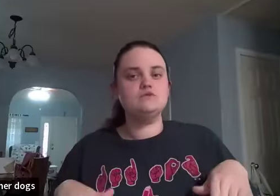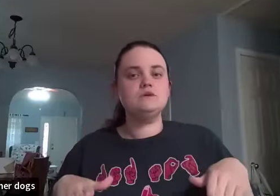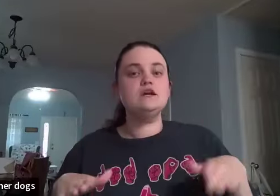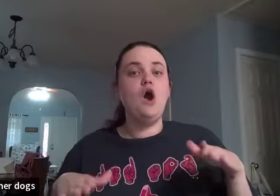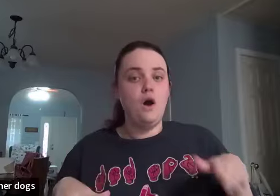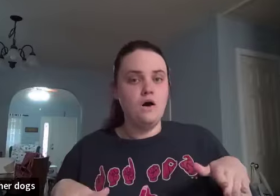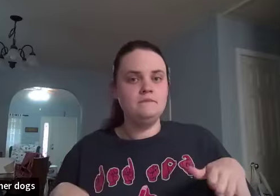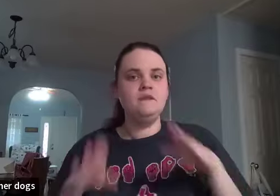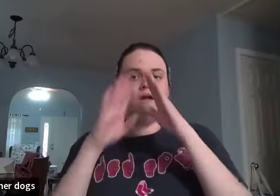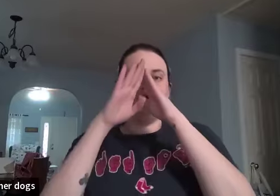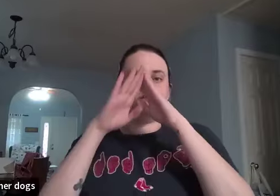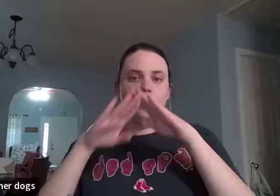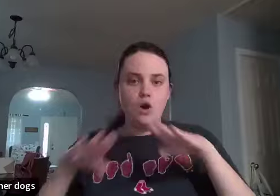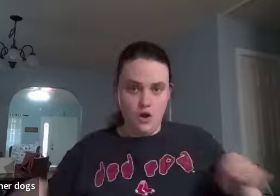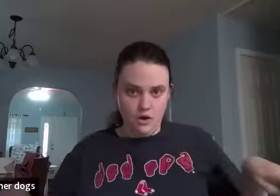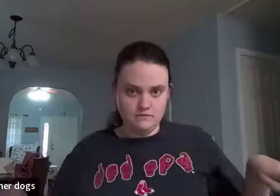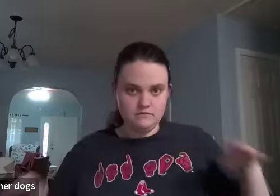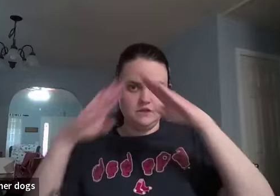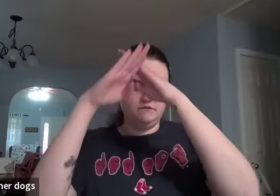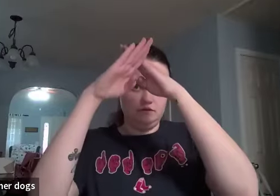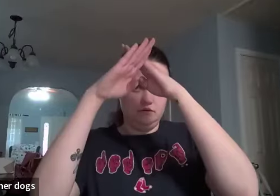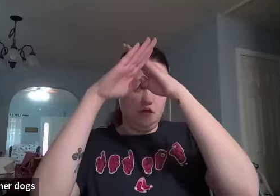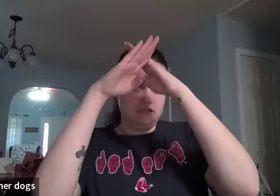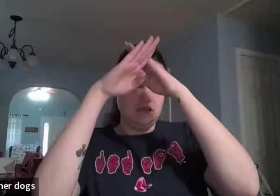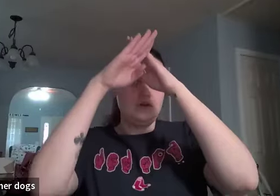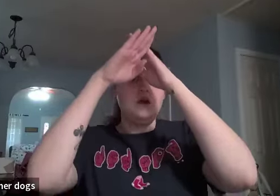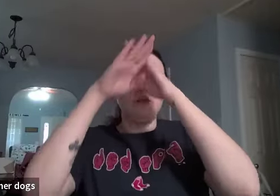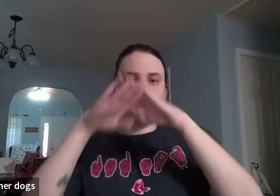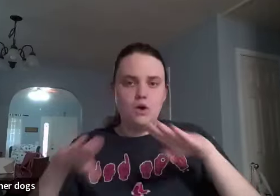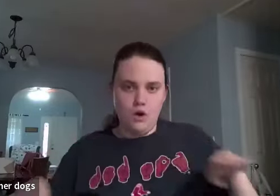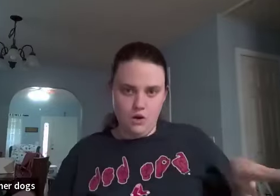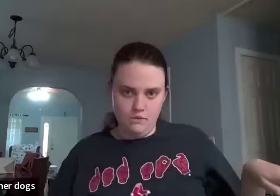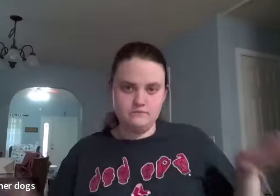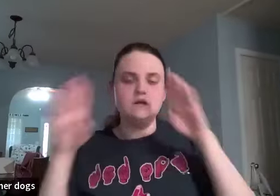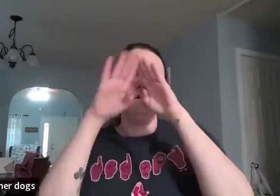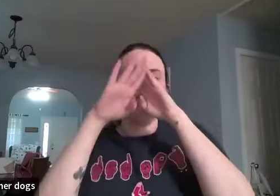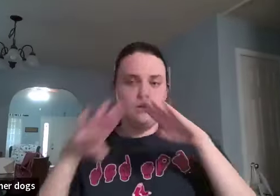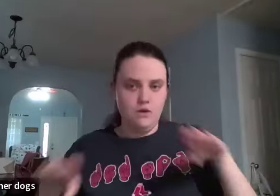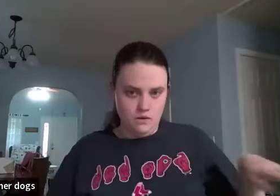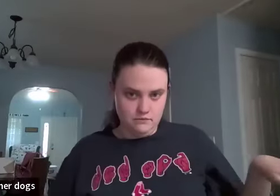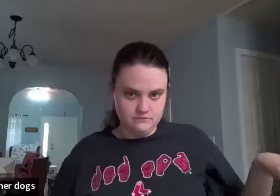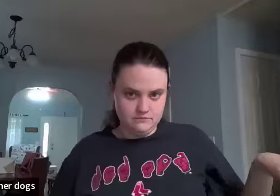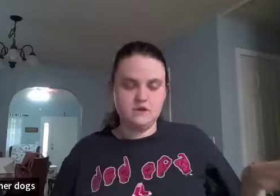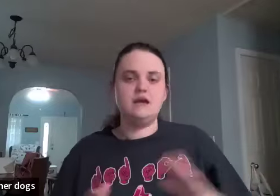So really calm is calm. You have two hands together and you go calm, calm.